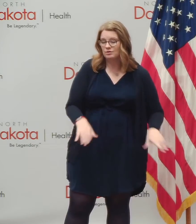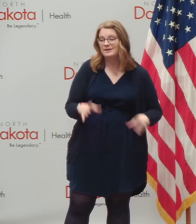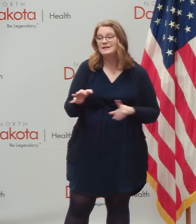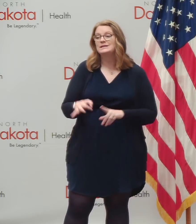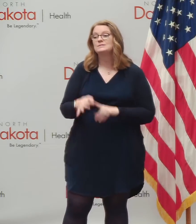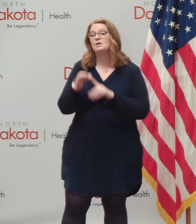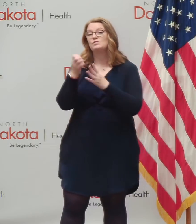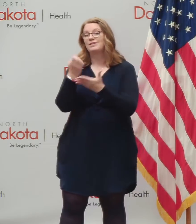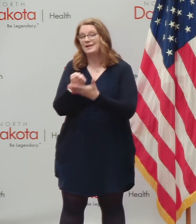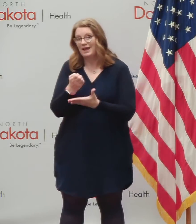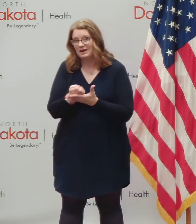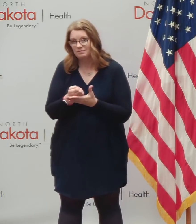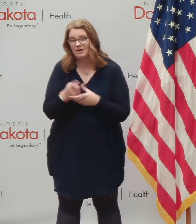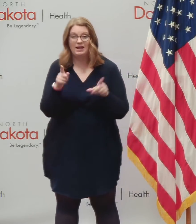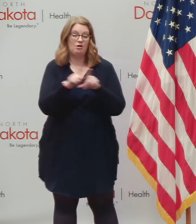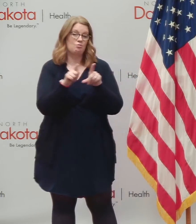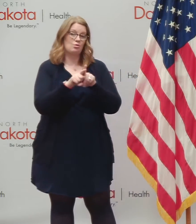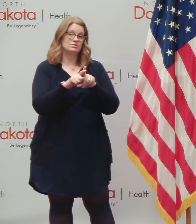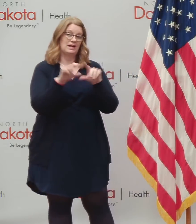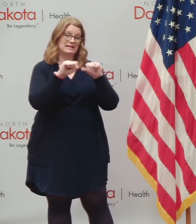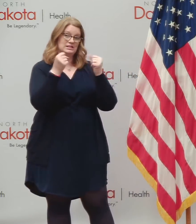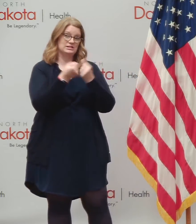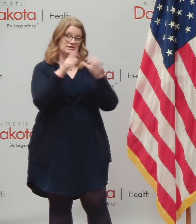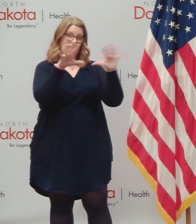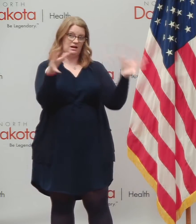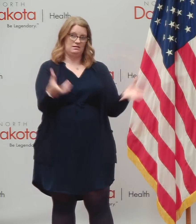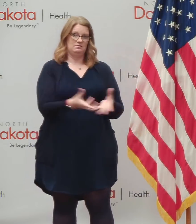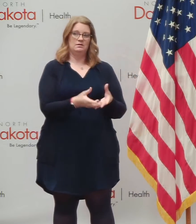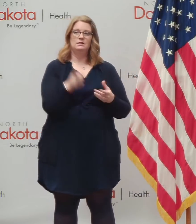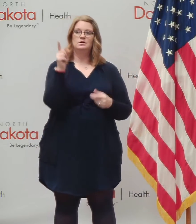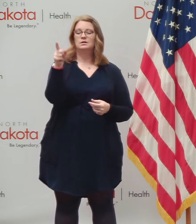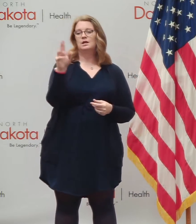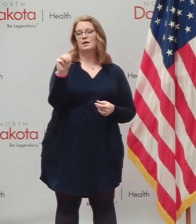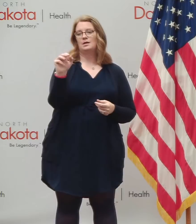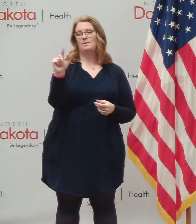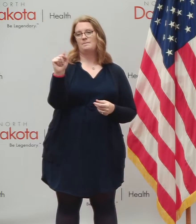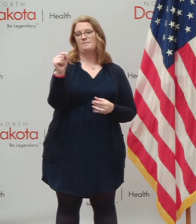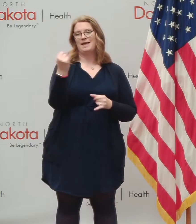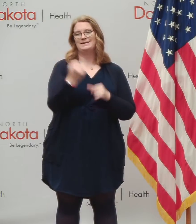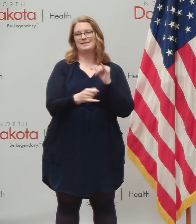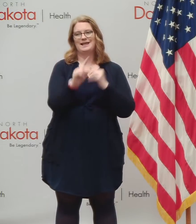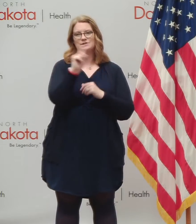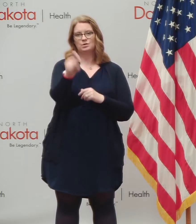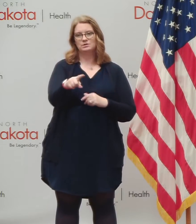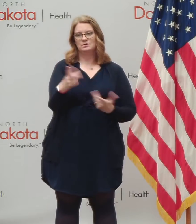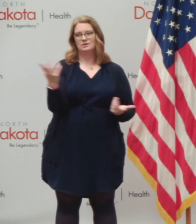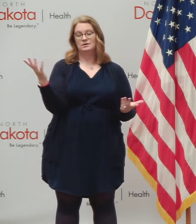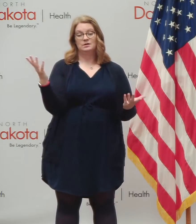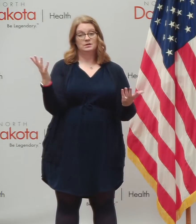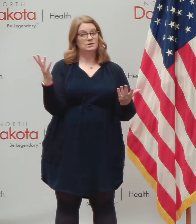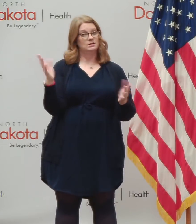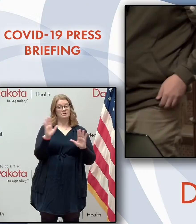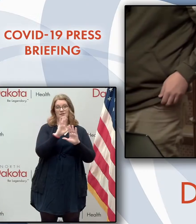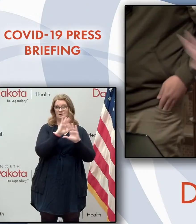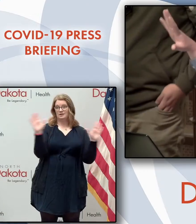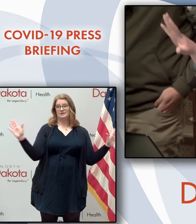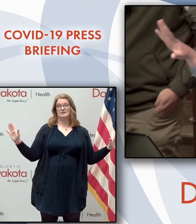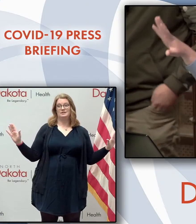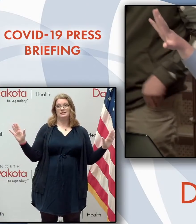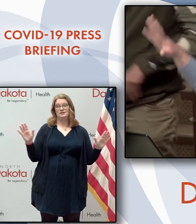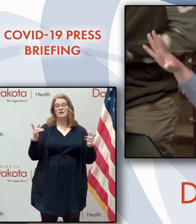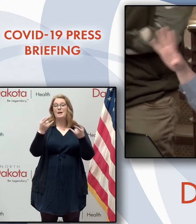and for our society. I truly believe that. Okay, Matt, last question. The final question of the day is